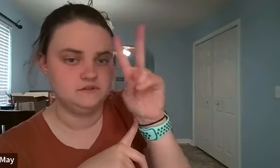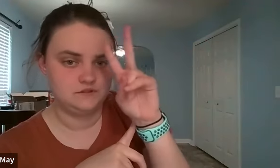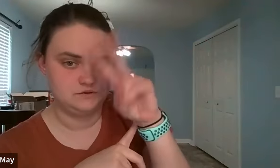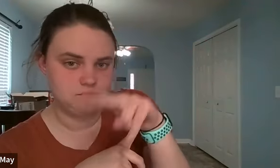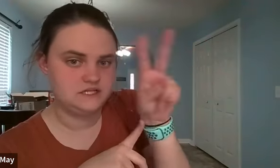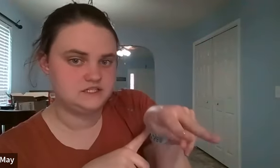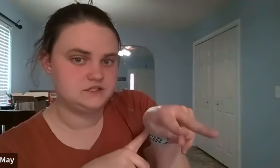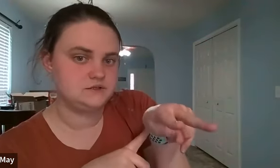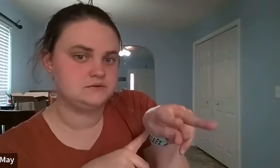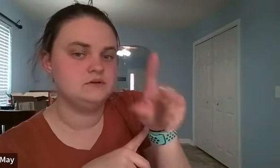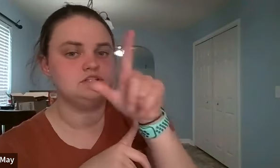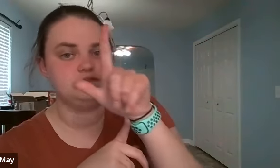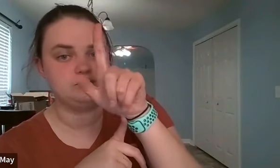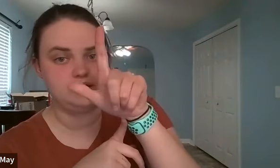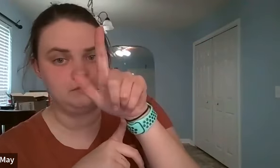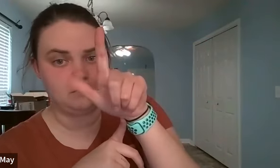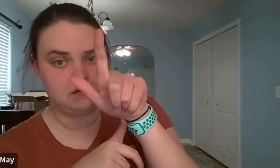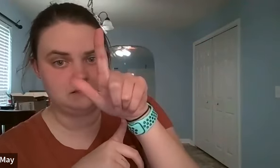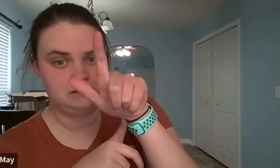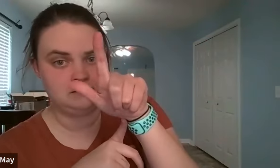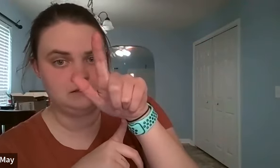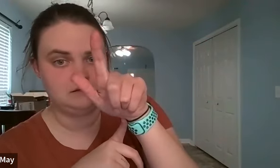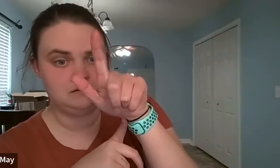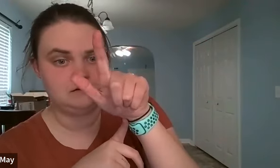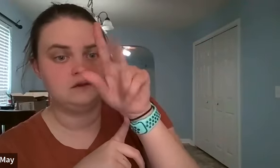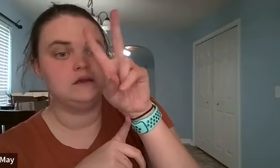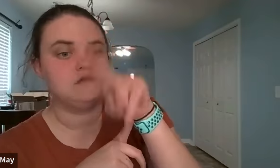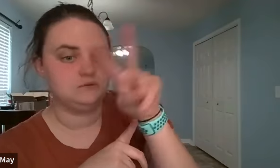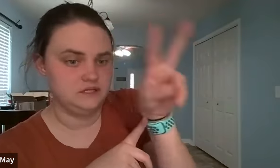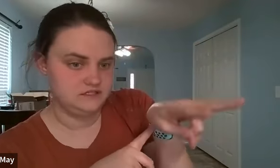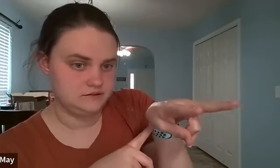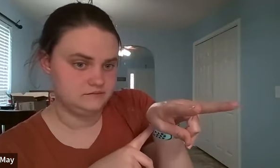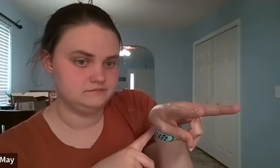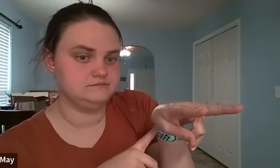So 22, so you have 21 and 22.